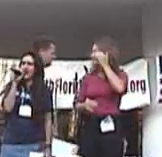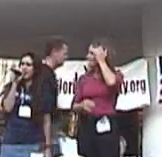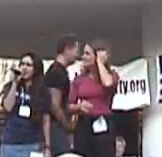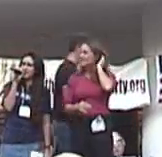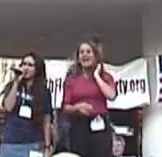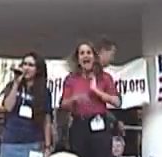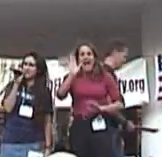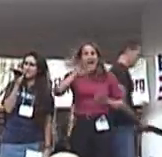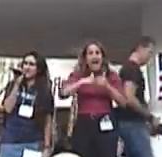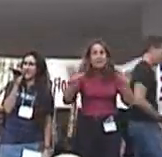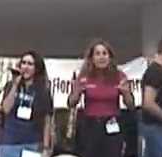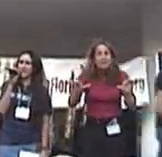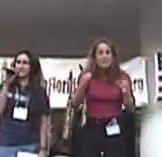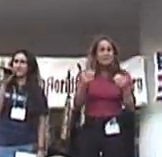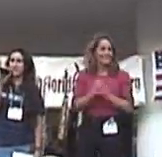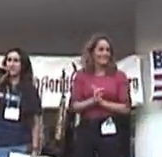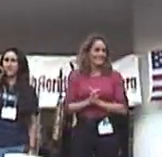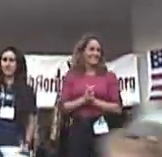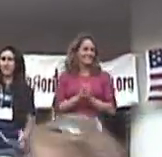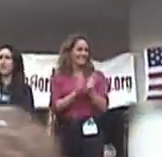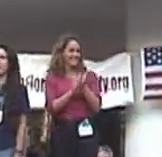How you guys doing out there tonight?